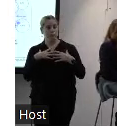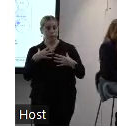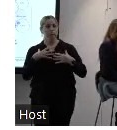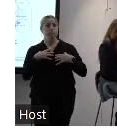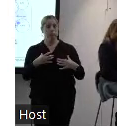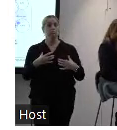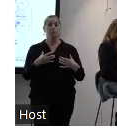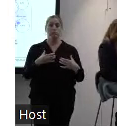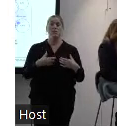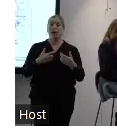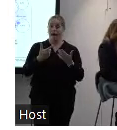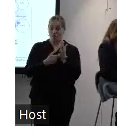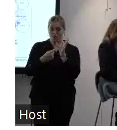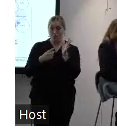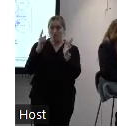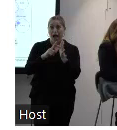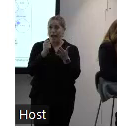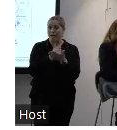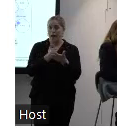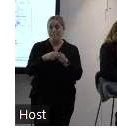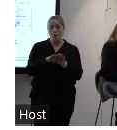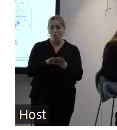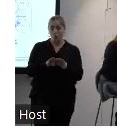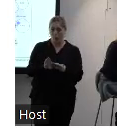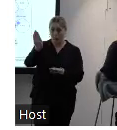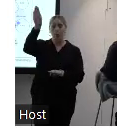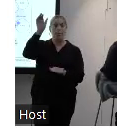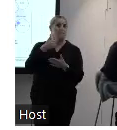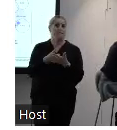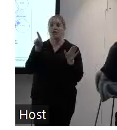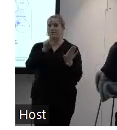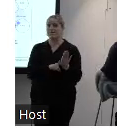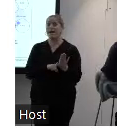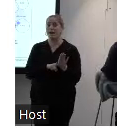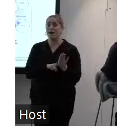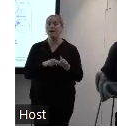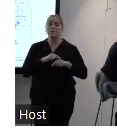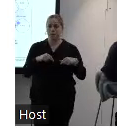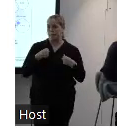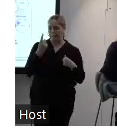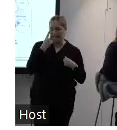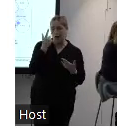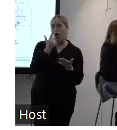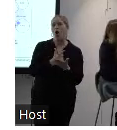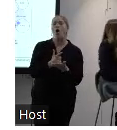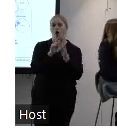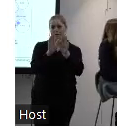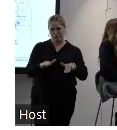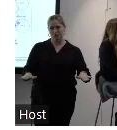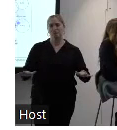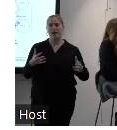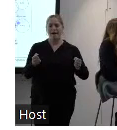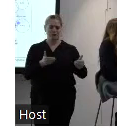actually rising every year, and they're rising really fast. So we have a lot of children, a lot of families that are struggling